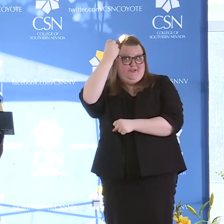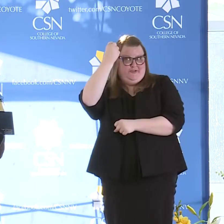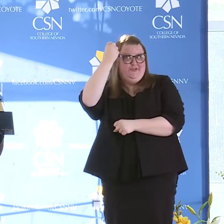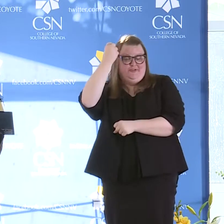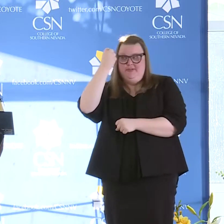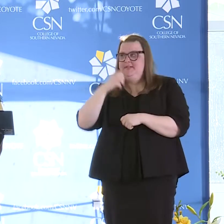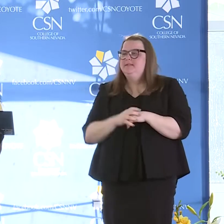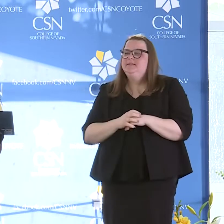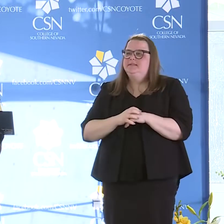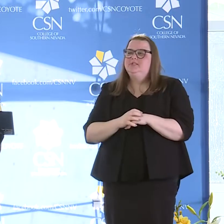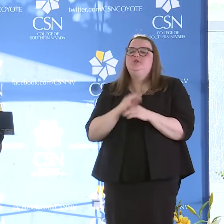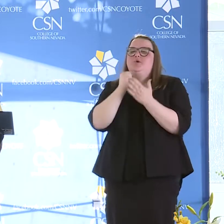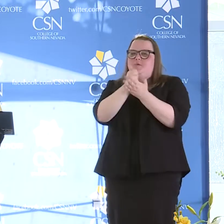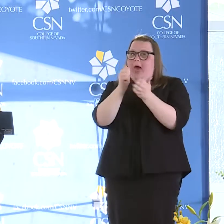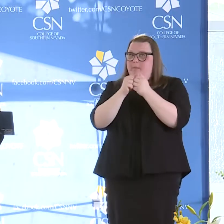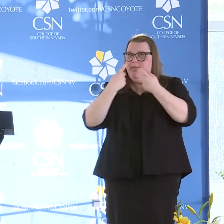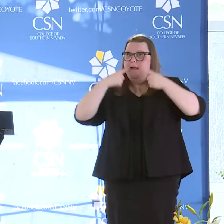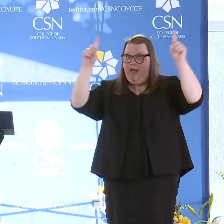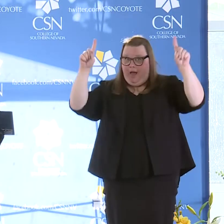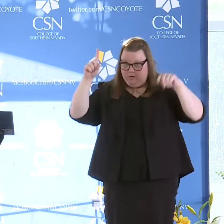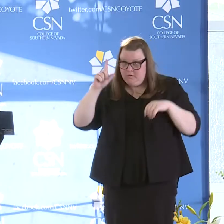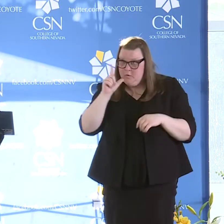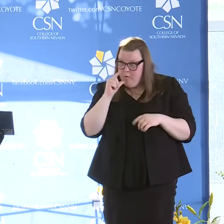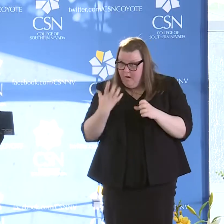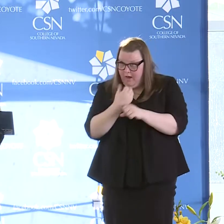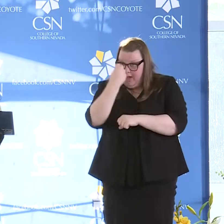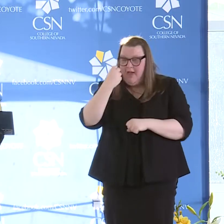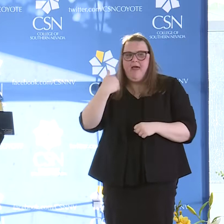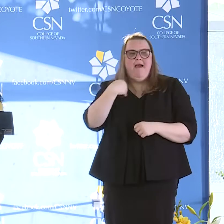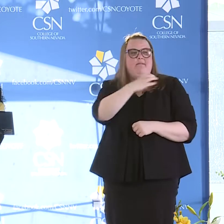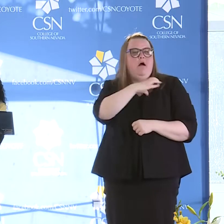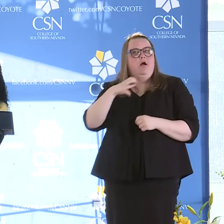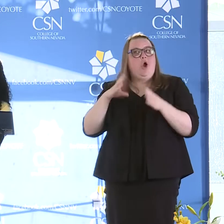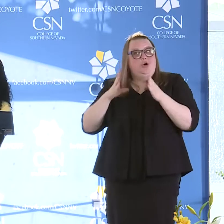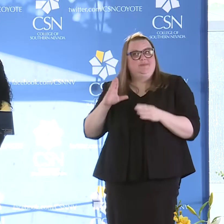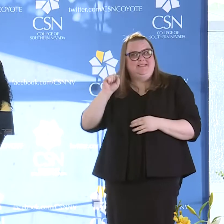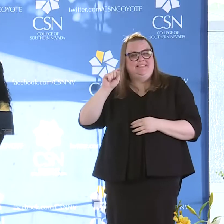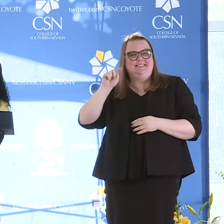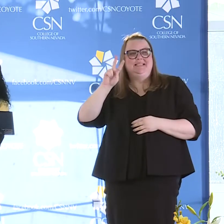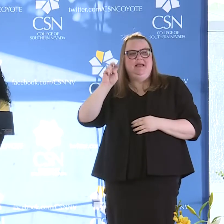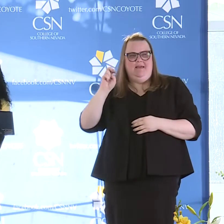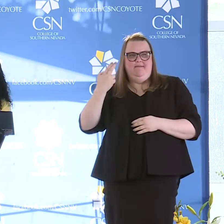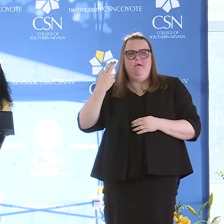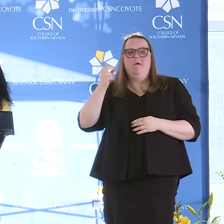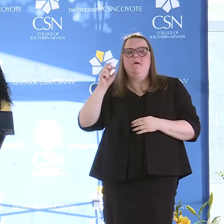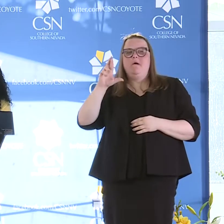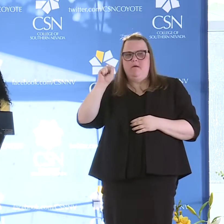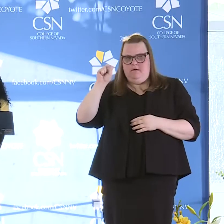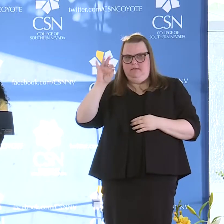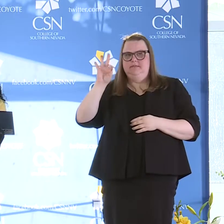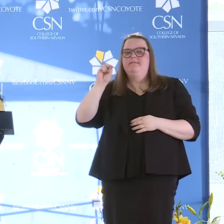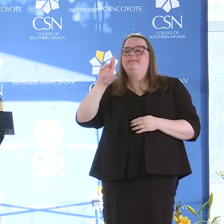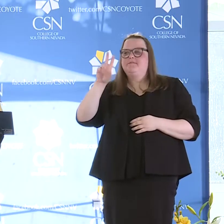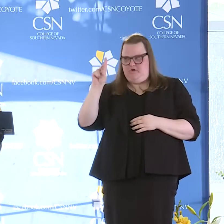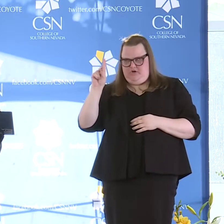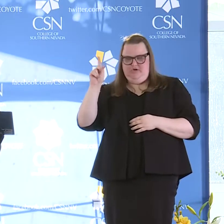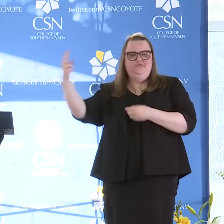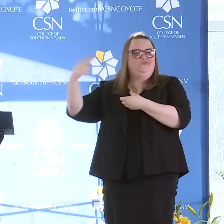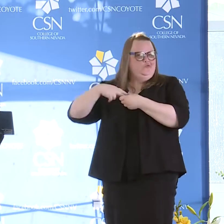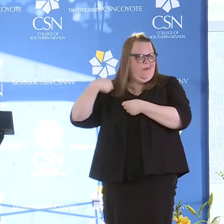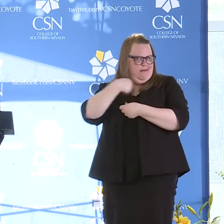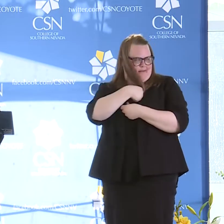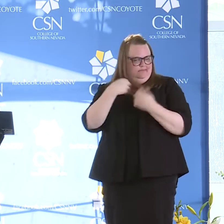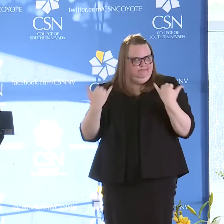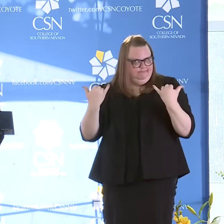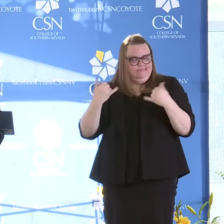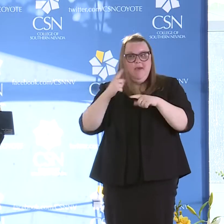help with the announcement, we have Congressman Steve Housford, who has joined us. But first,